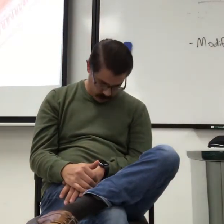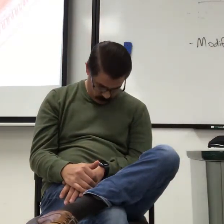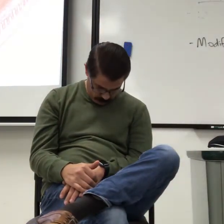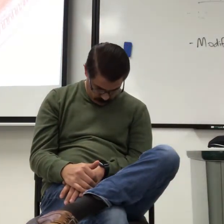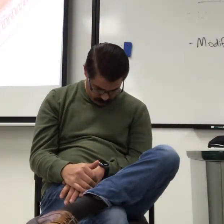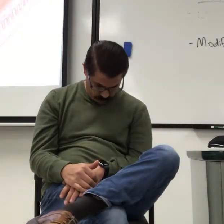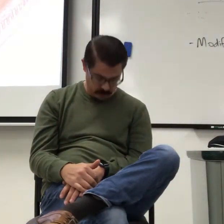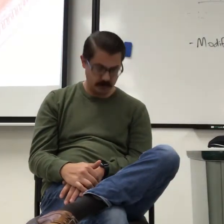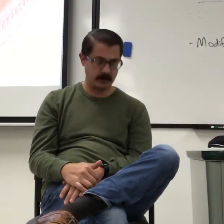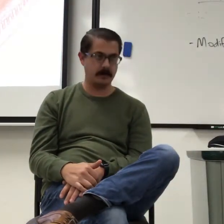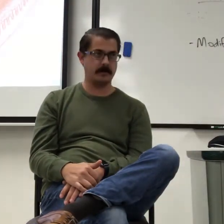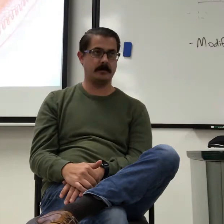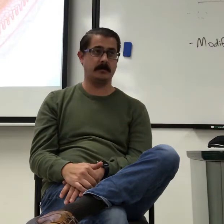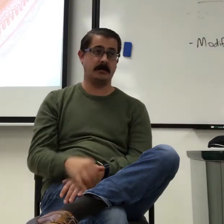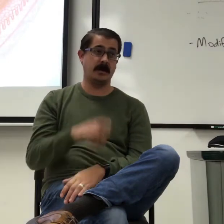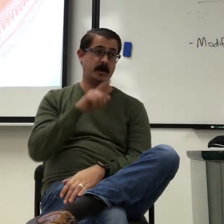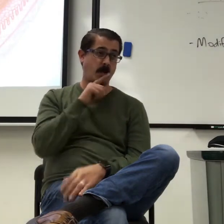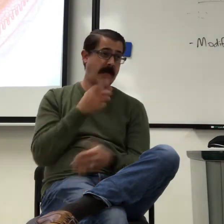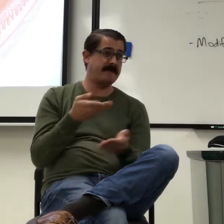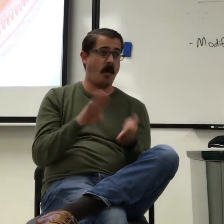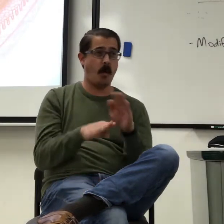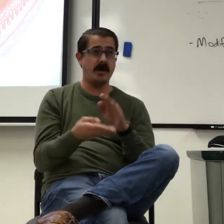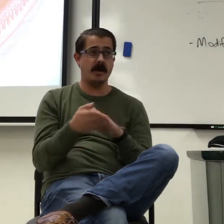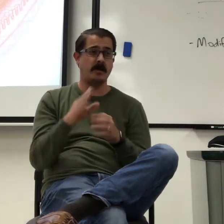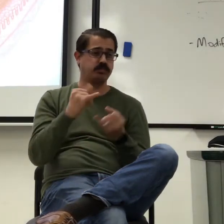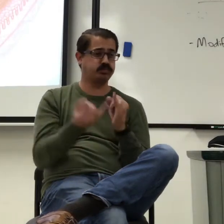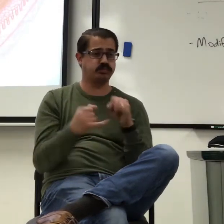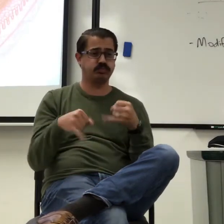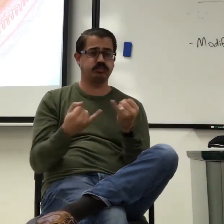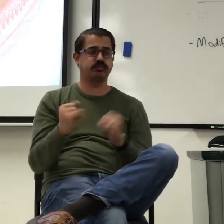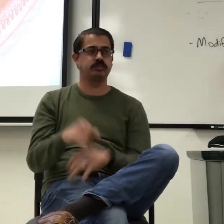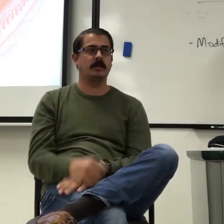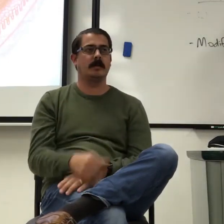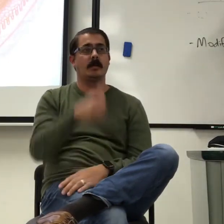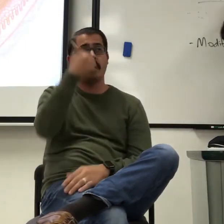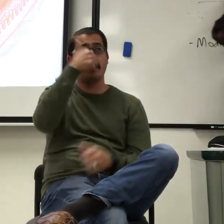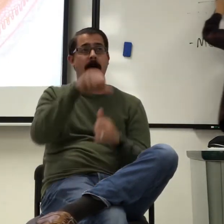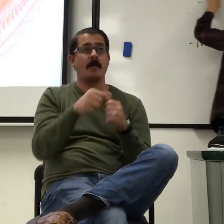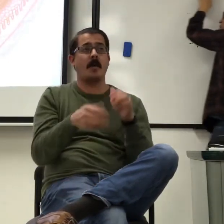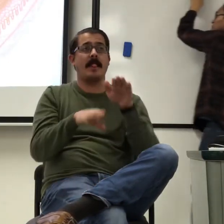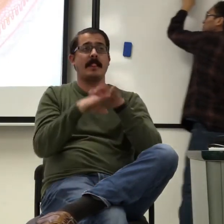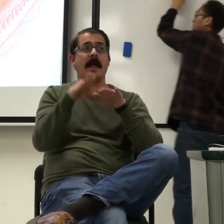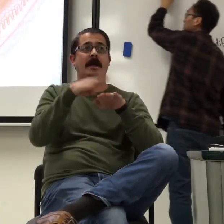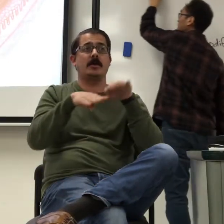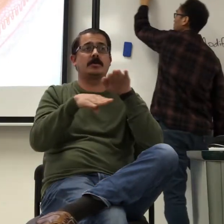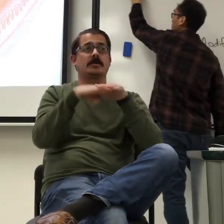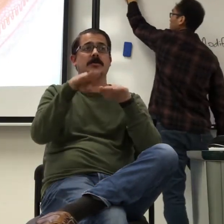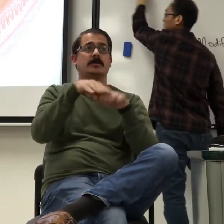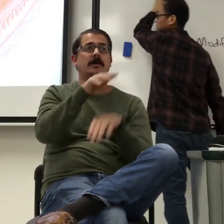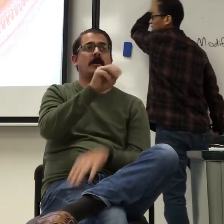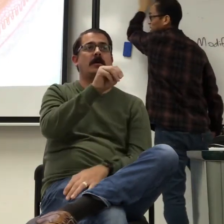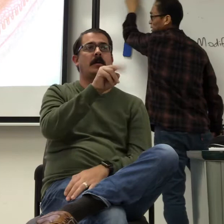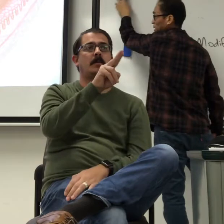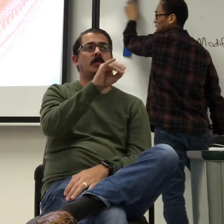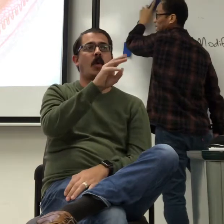You can see how folded it is. So let's remember our layers of the GI tract wall: mucosa,